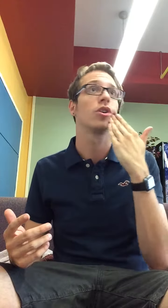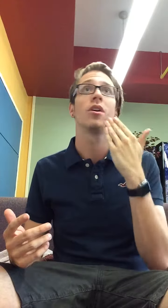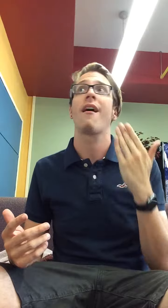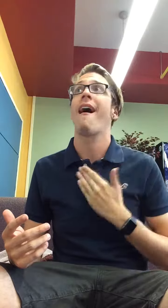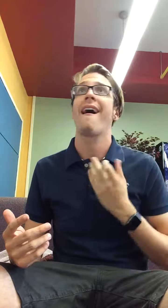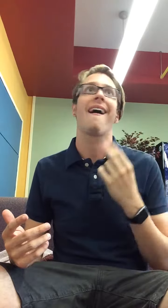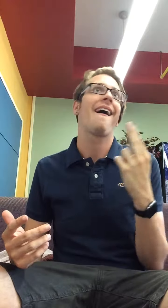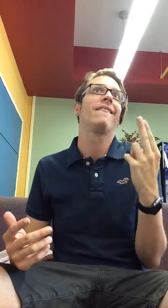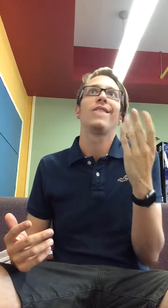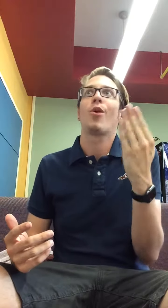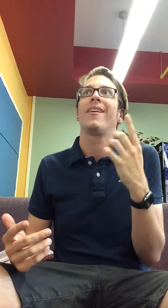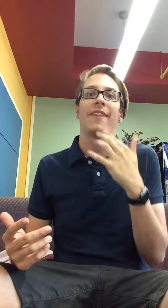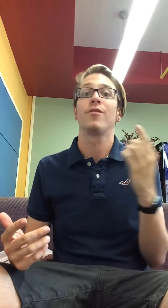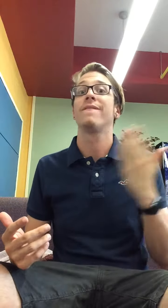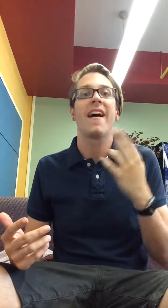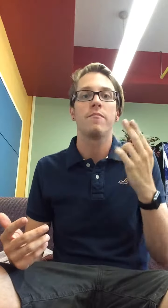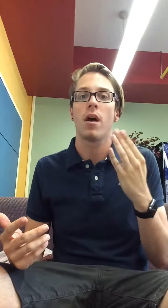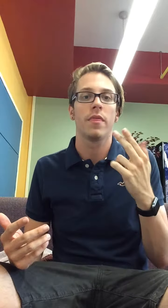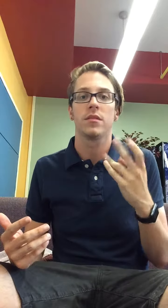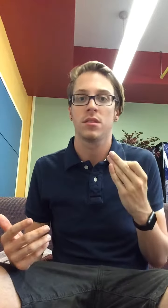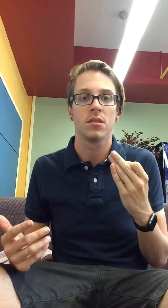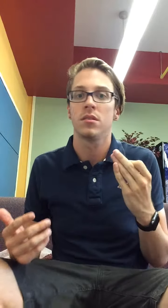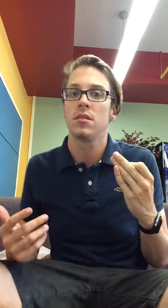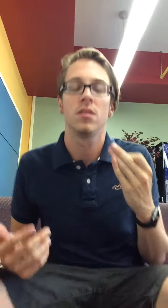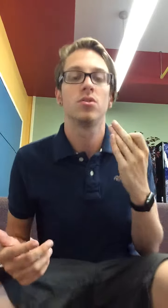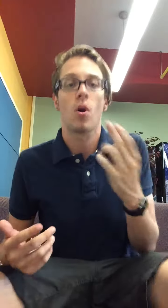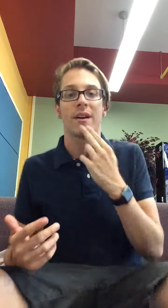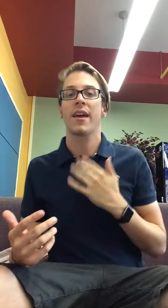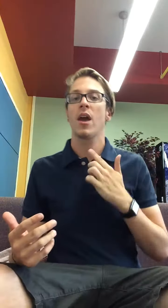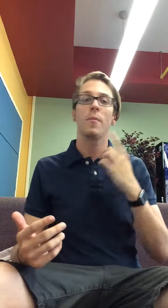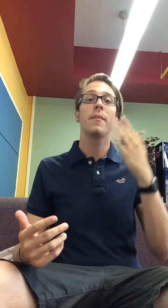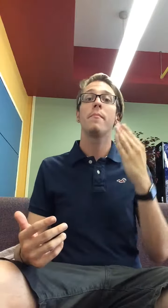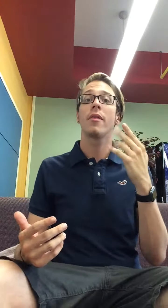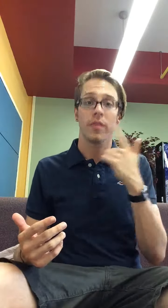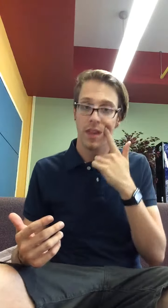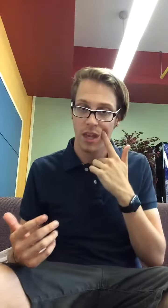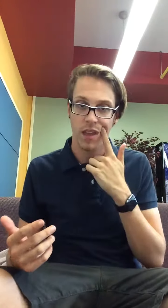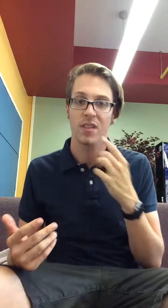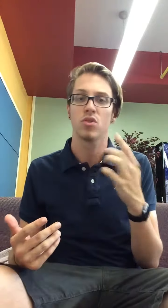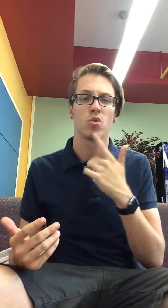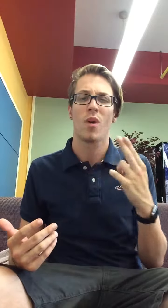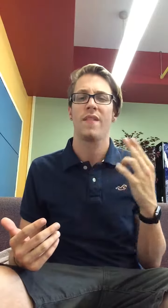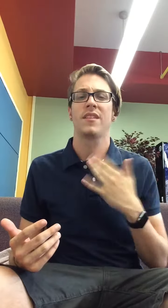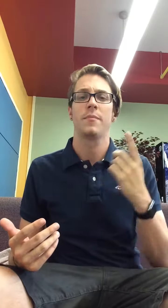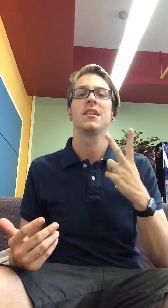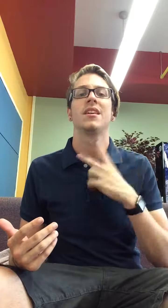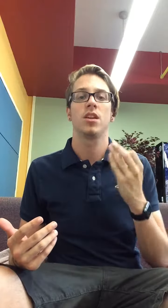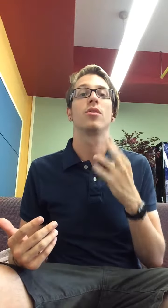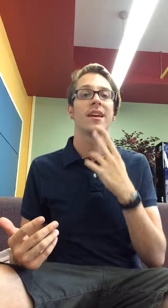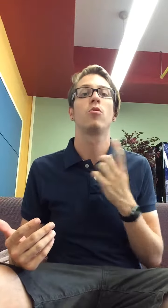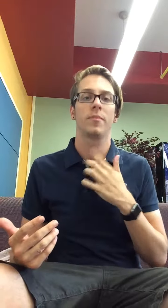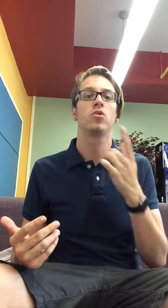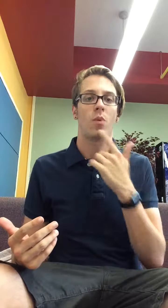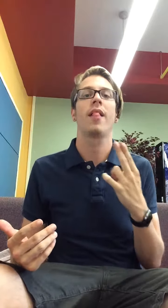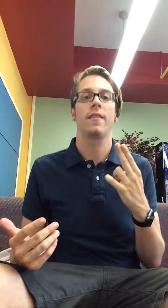idea, after 5 months. So K would be monthly, that's 12 times a year, K would be 12, and then the time would be